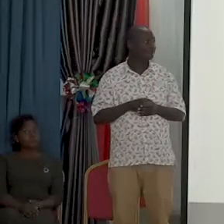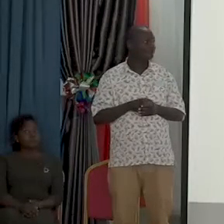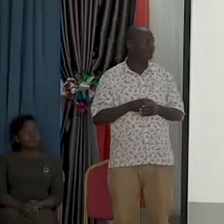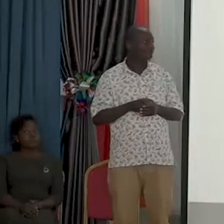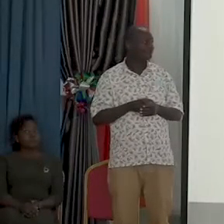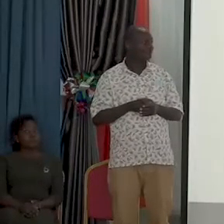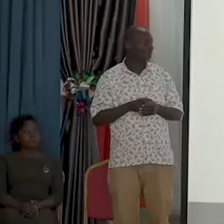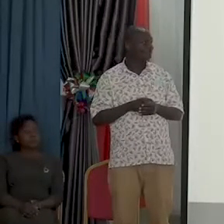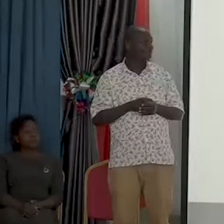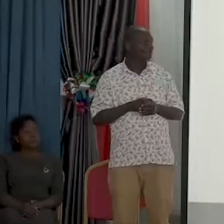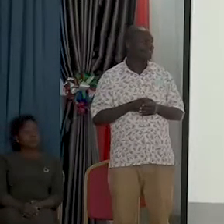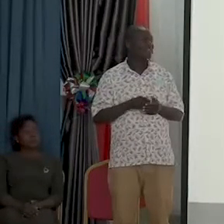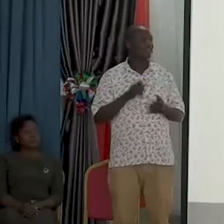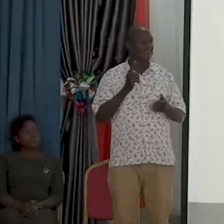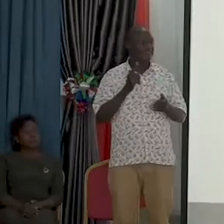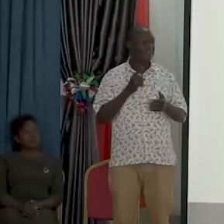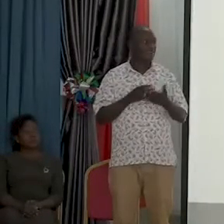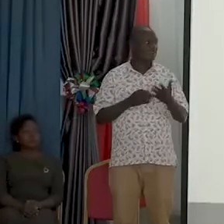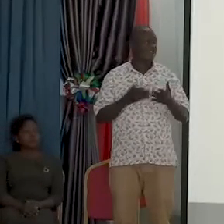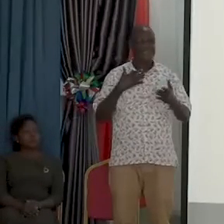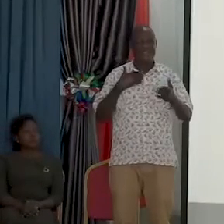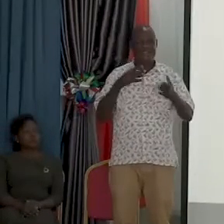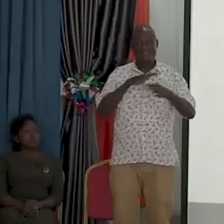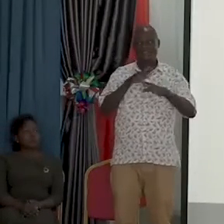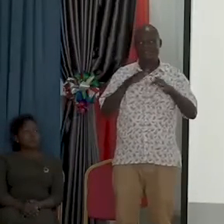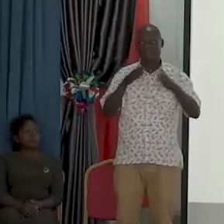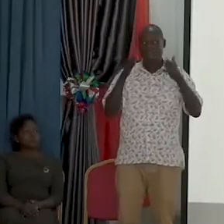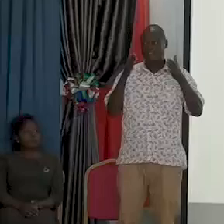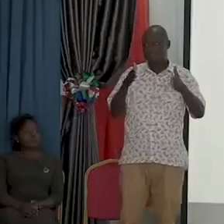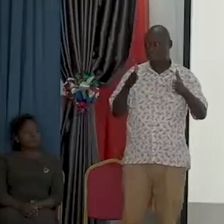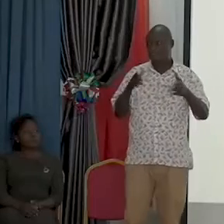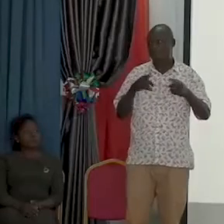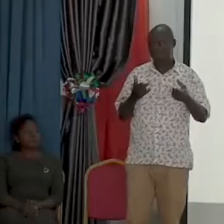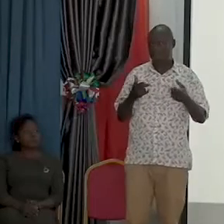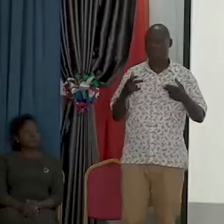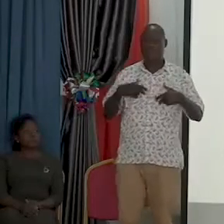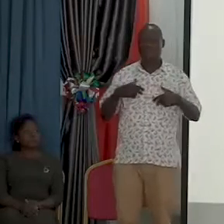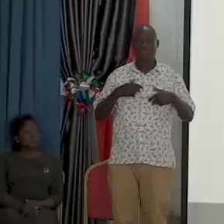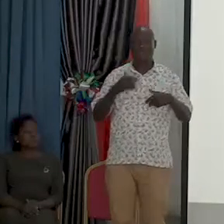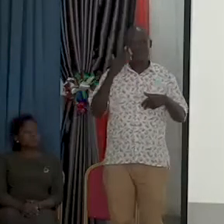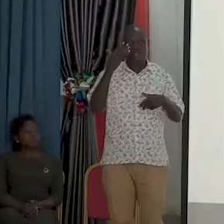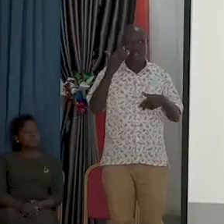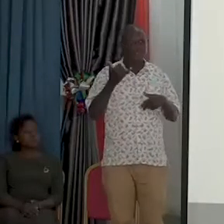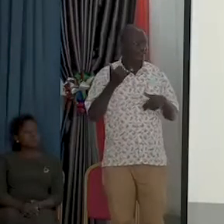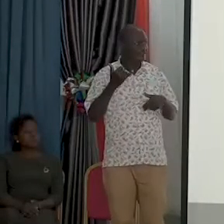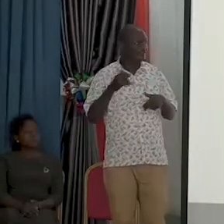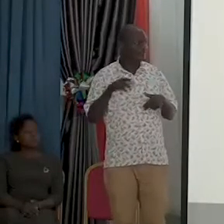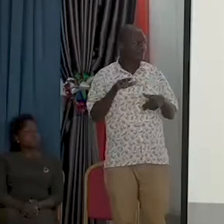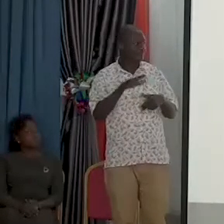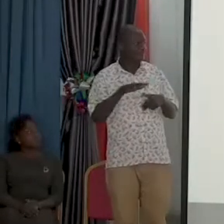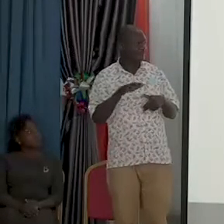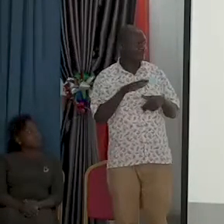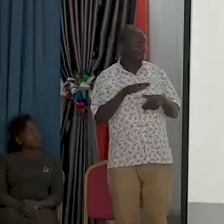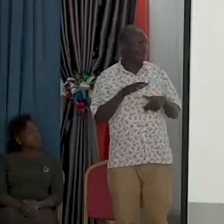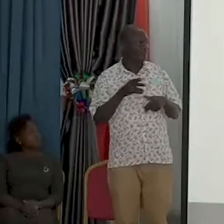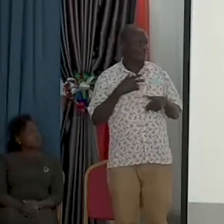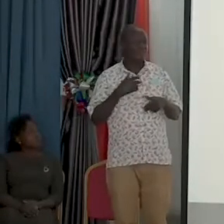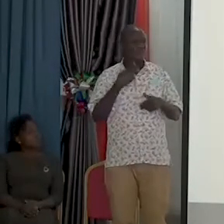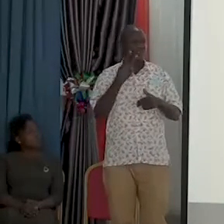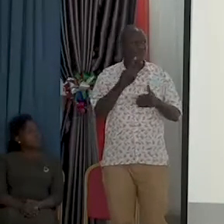What are some of the areas of concern? If you have someone who's blind, an area of concern would be